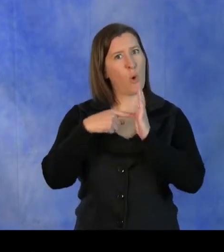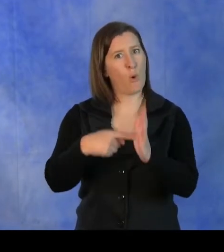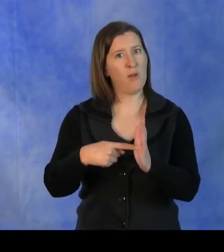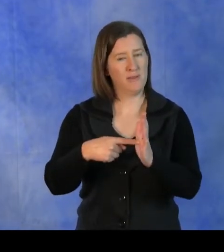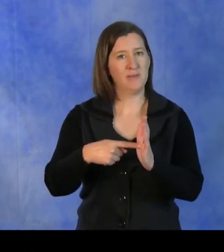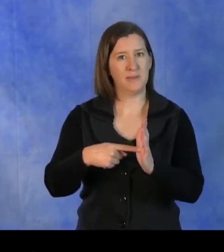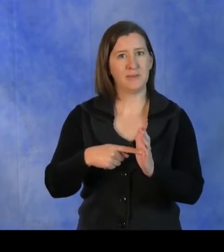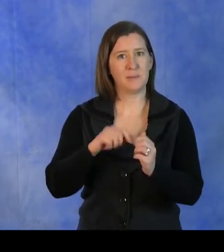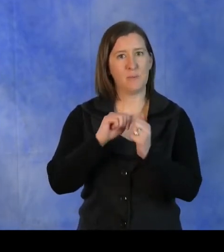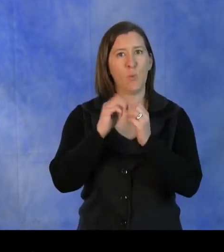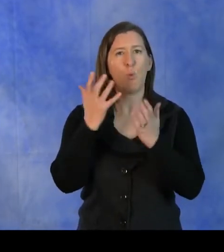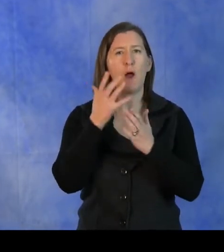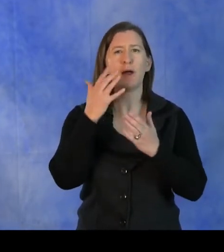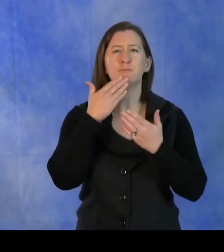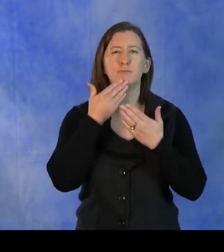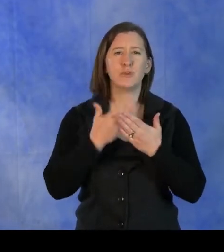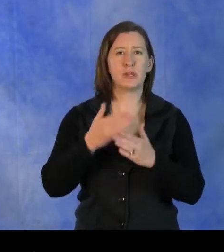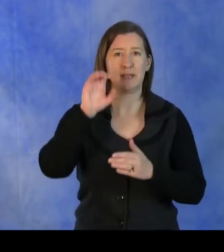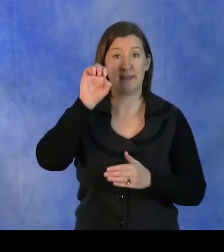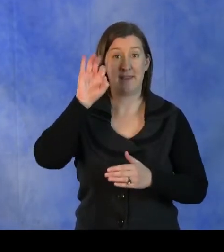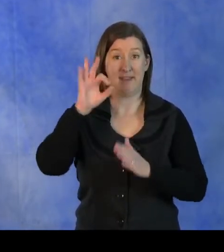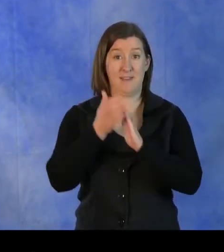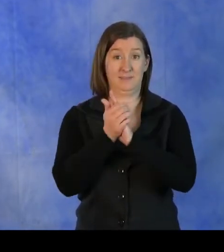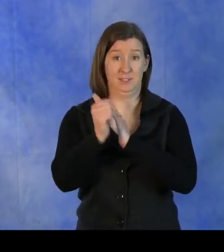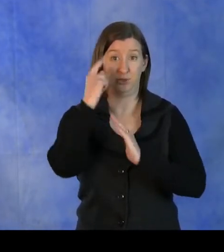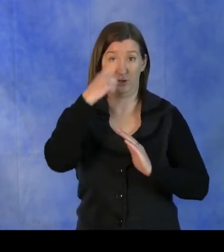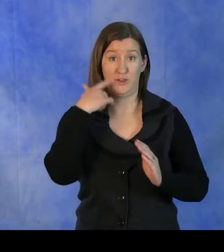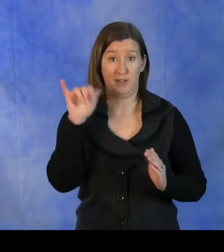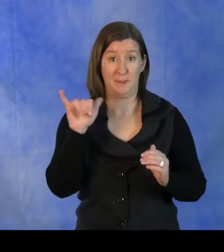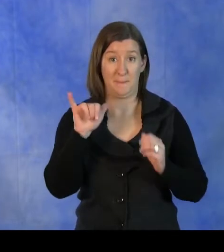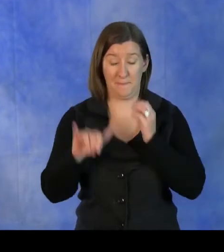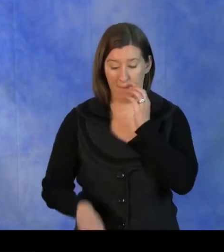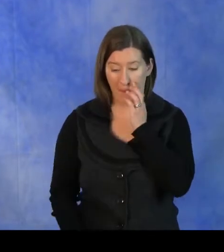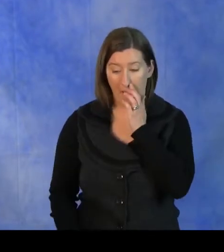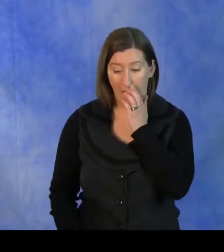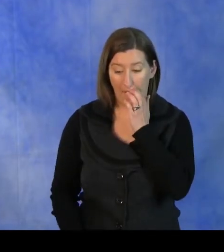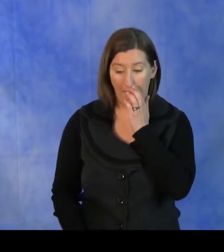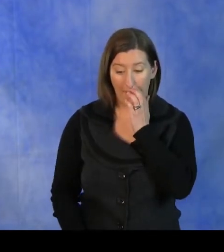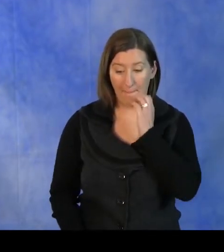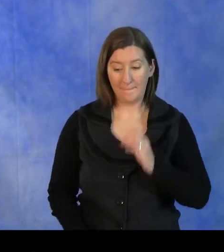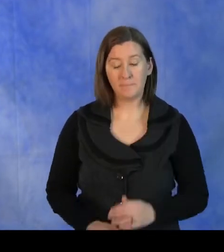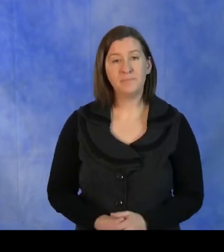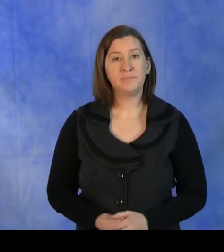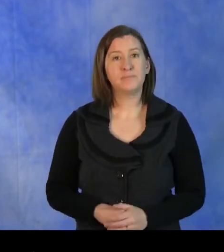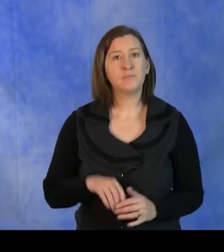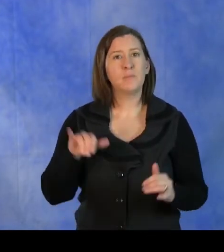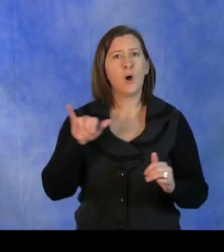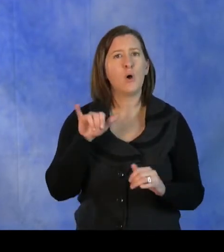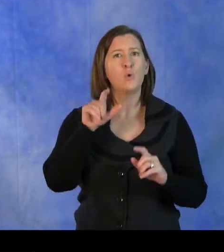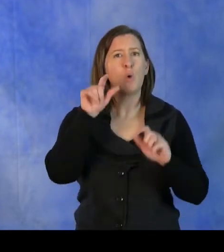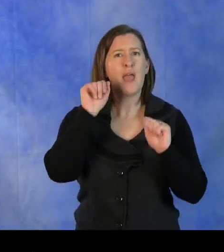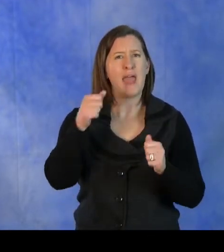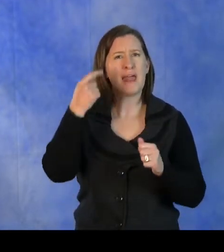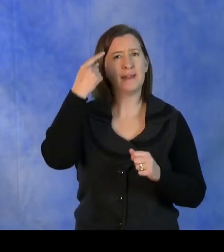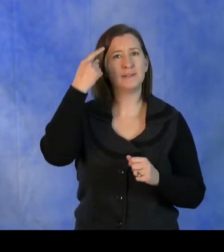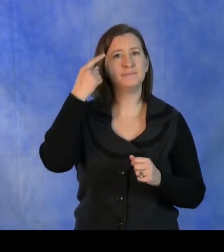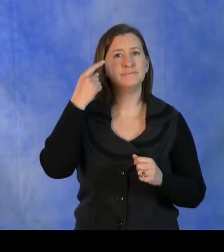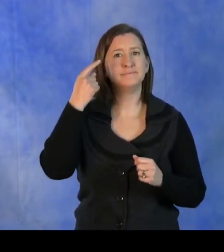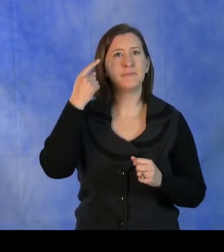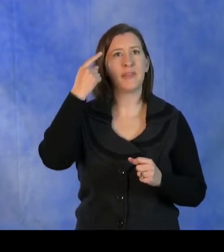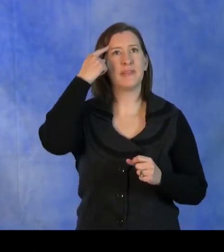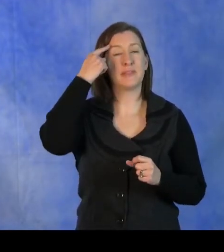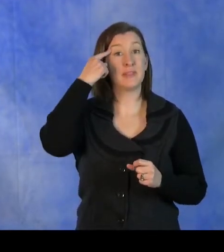activities, and show them what good EF skills look like.